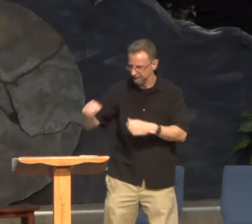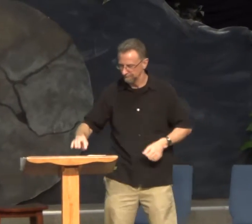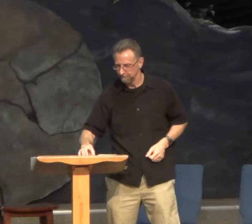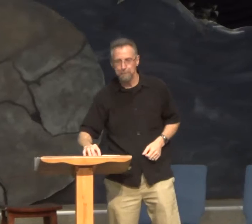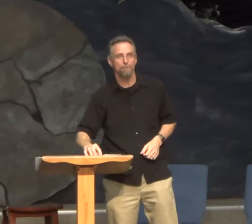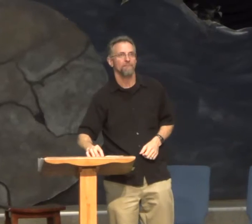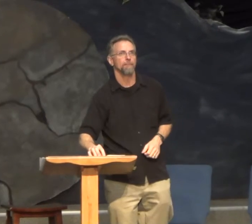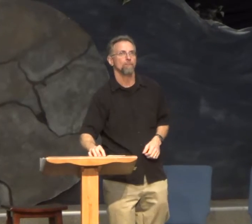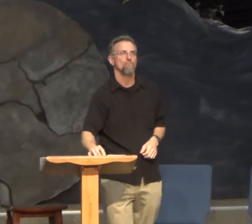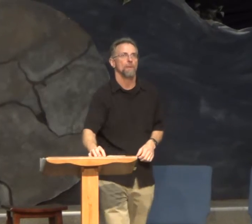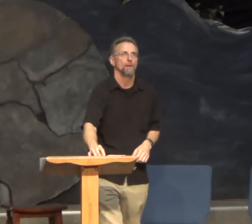and the resurrection.